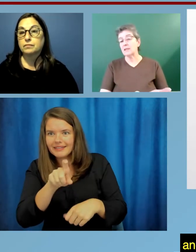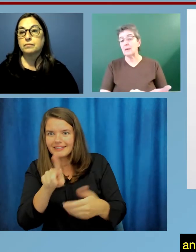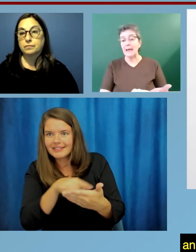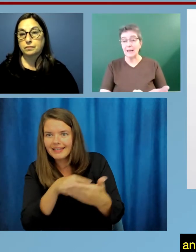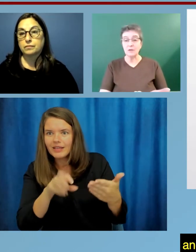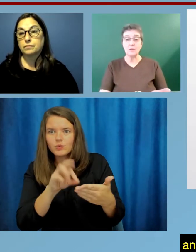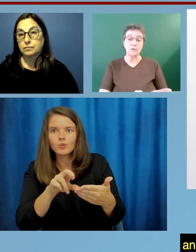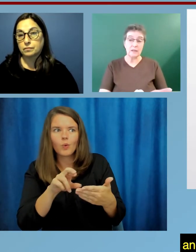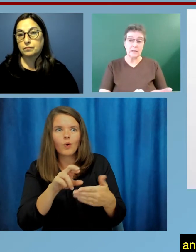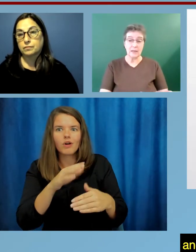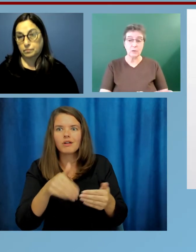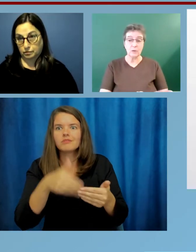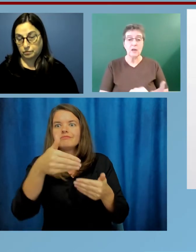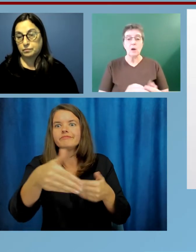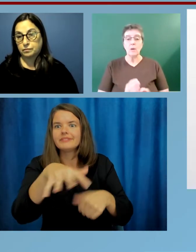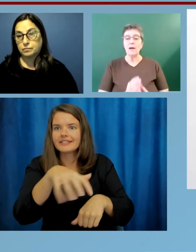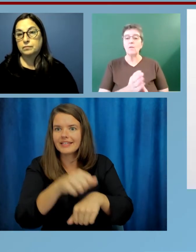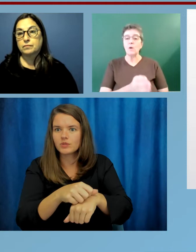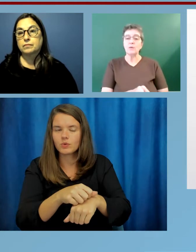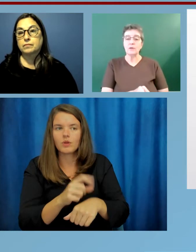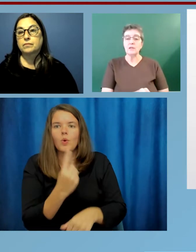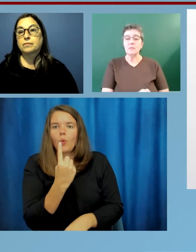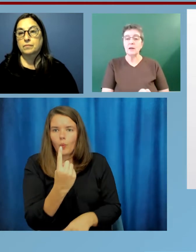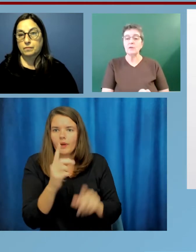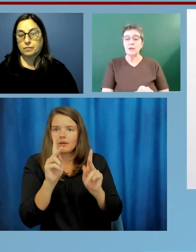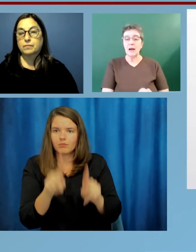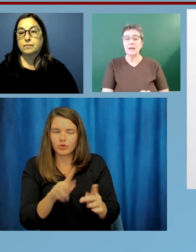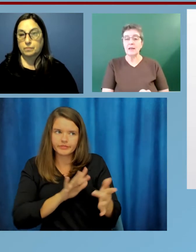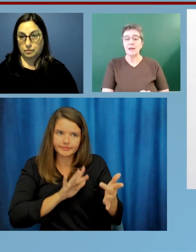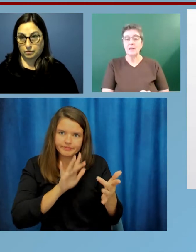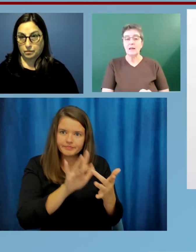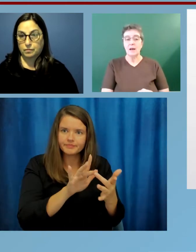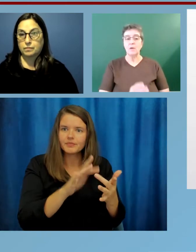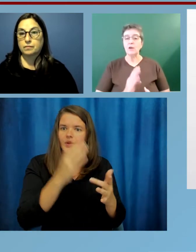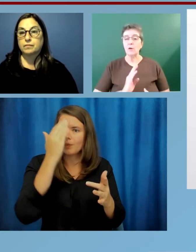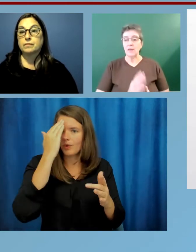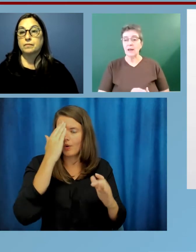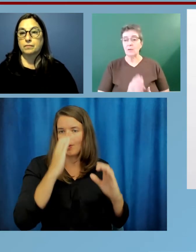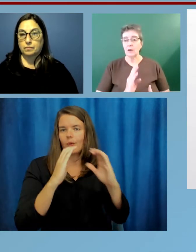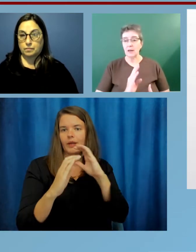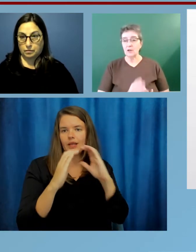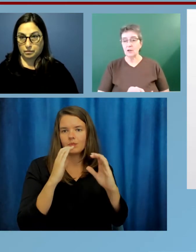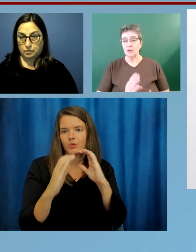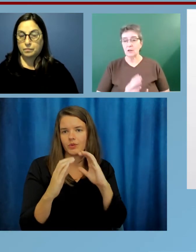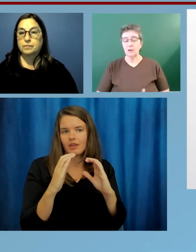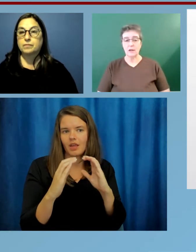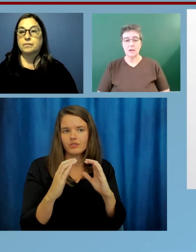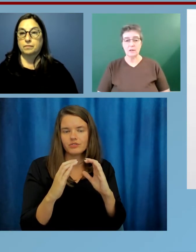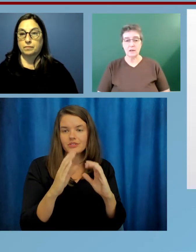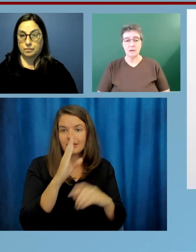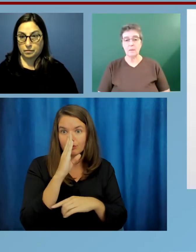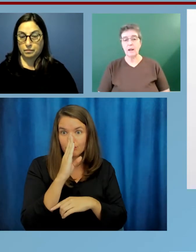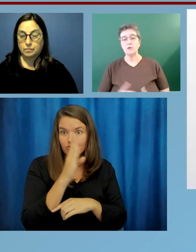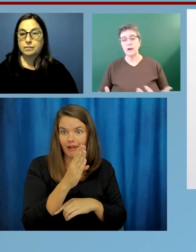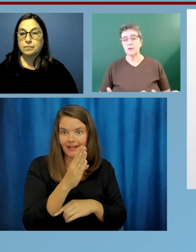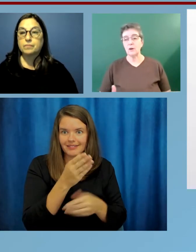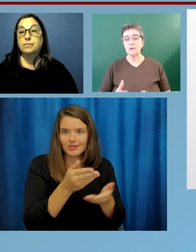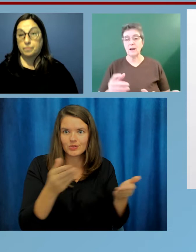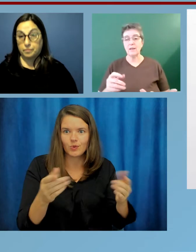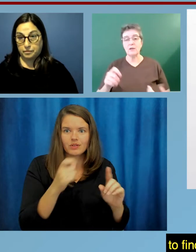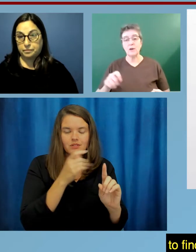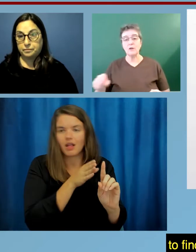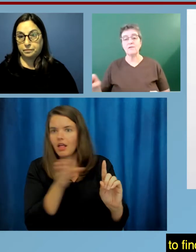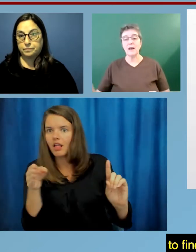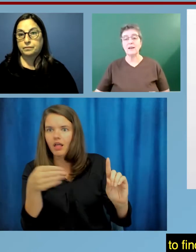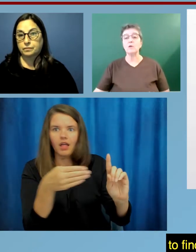appointment needs to be canceled or rescheduled, we have one person to be able to contact. And we know that that communication is a direct source,